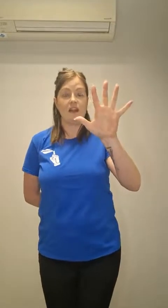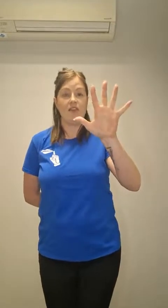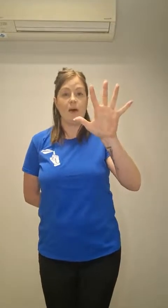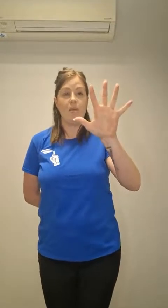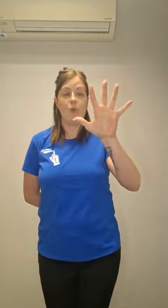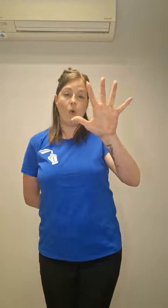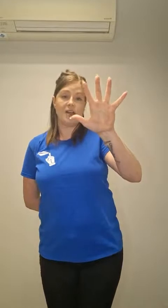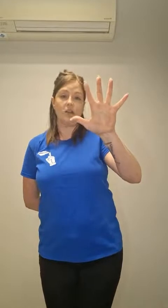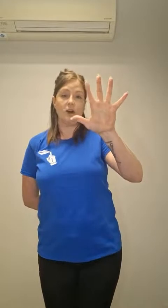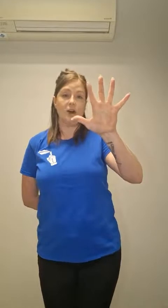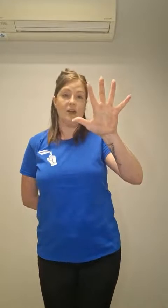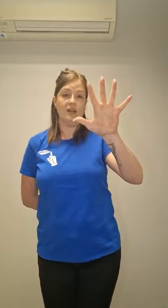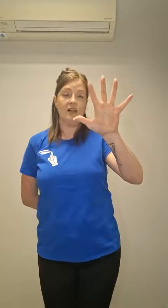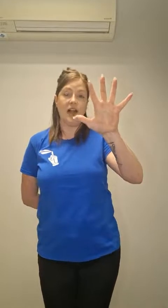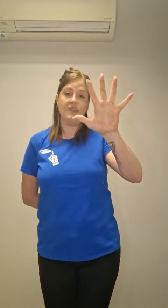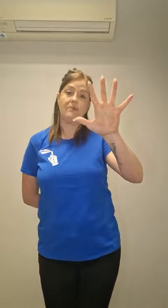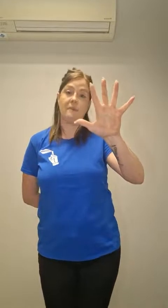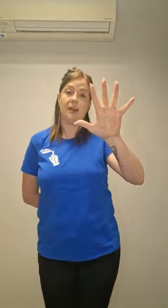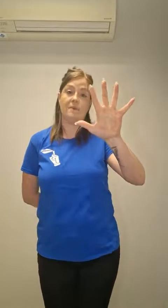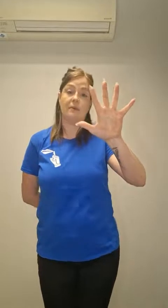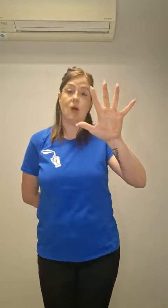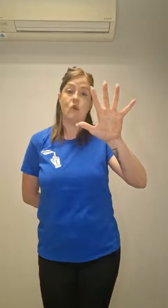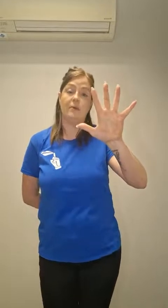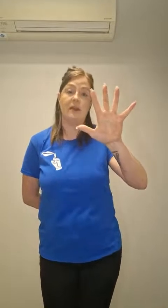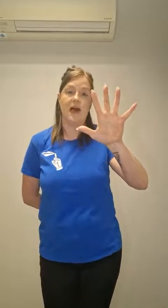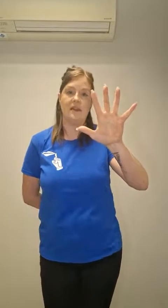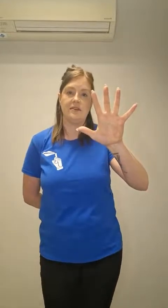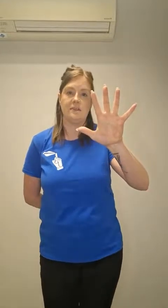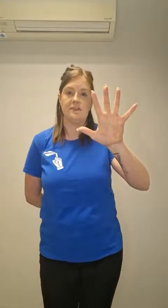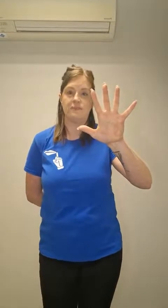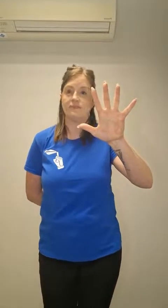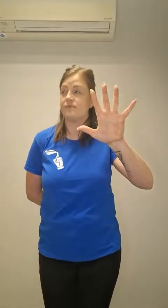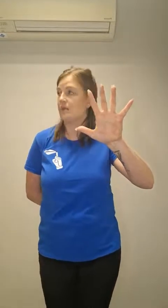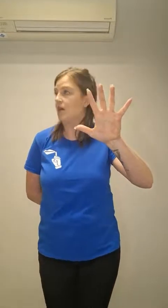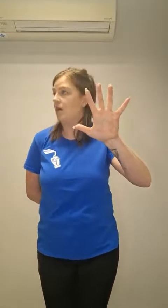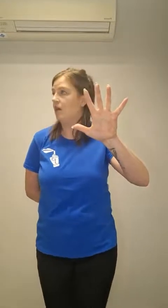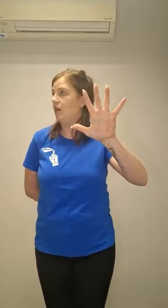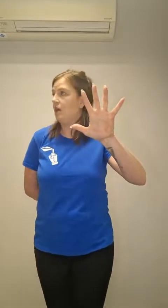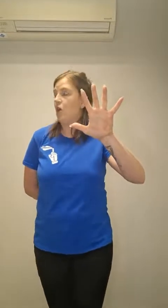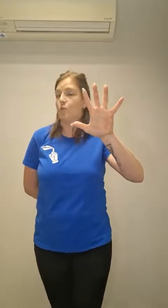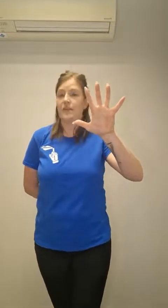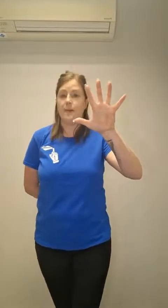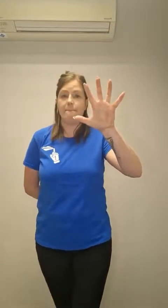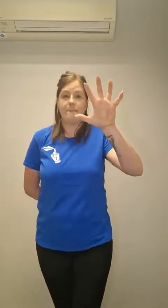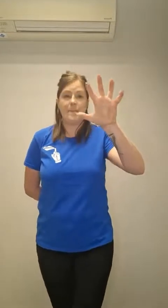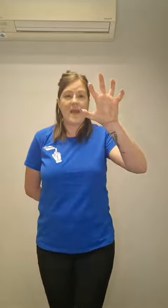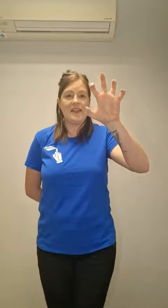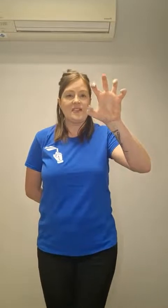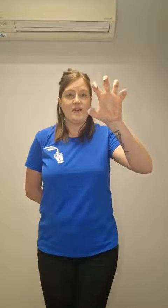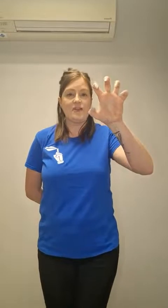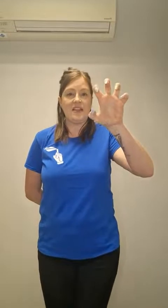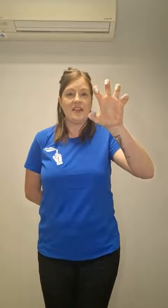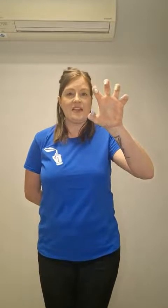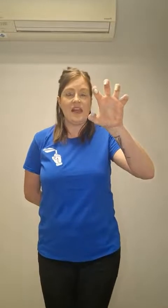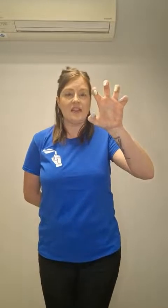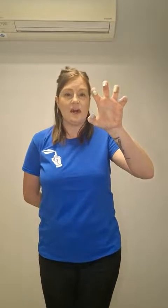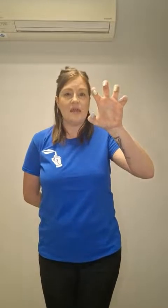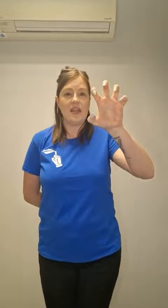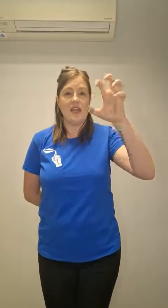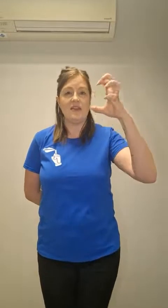thumb wider apart, and this then becomes an open hand. We then bend those fingers and thumb in, and